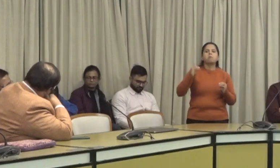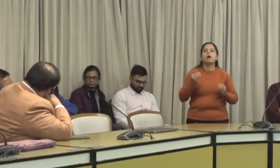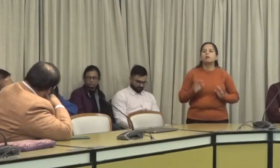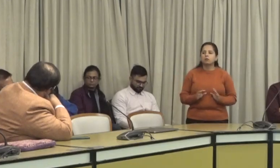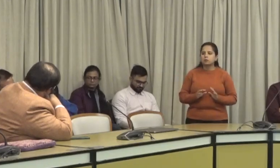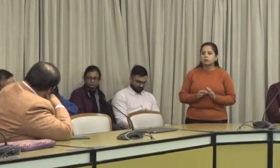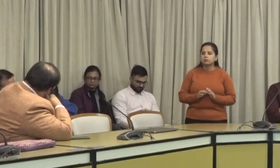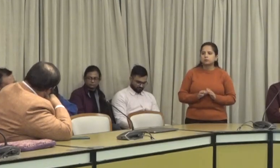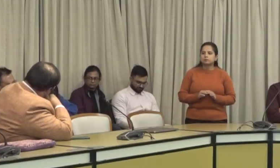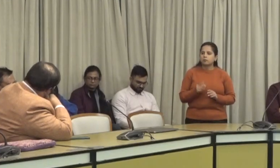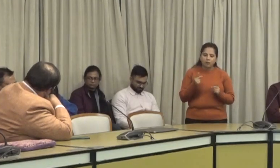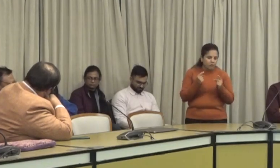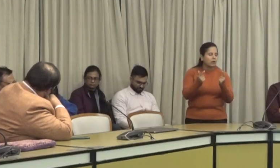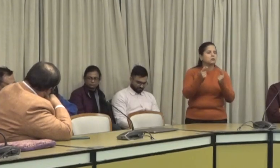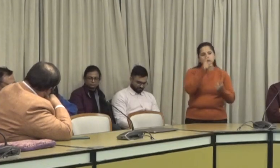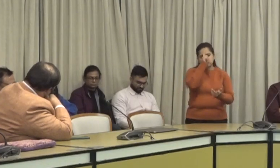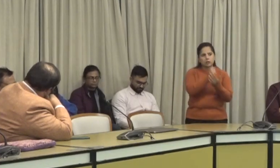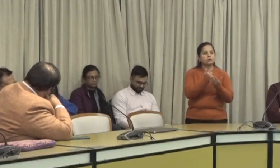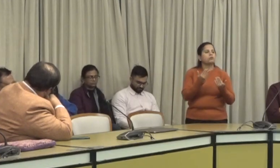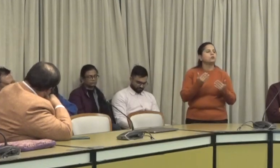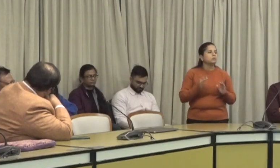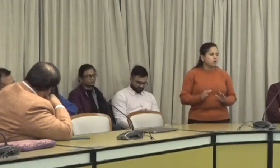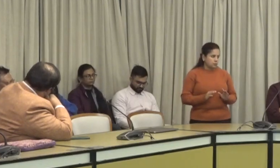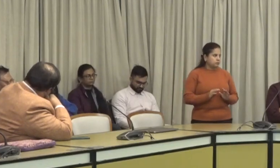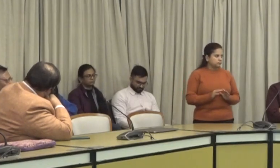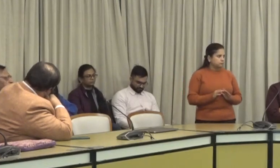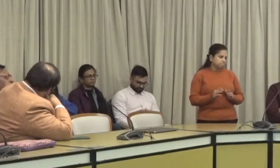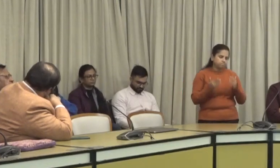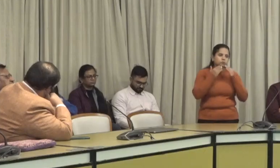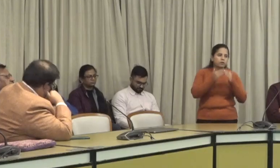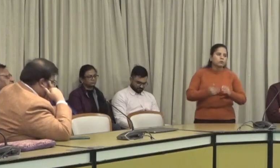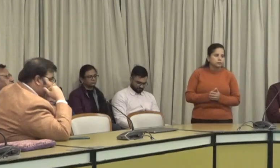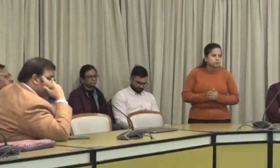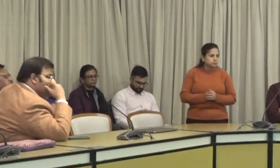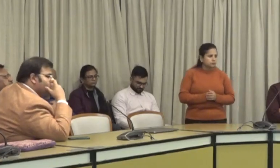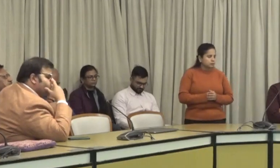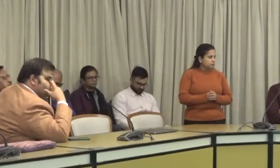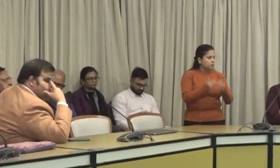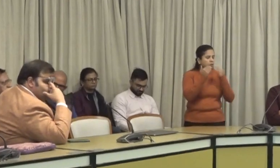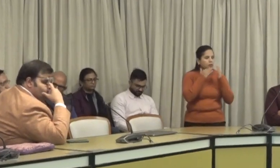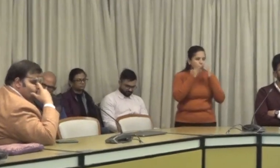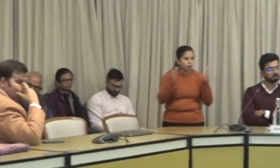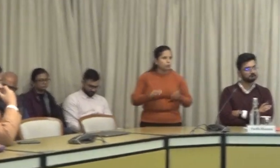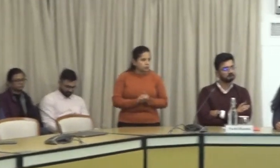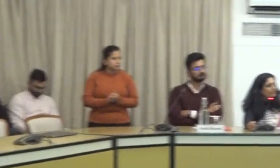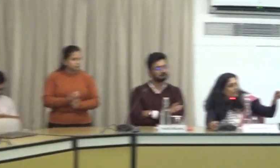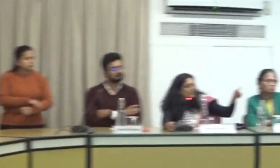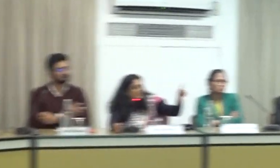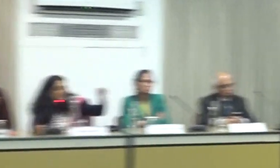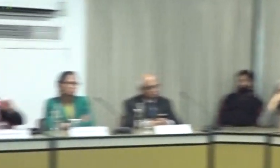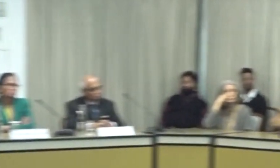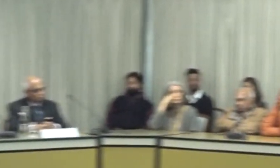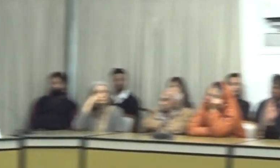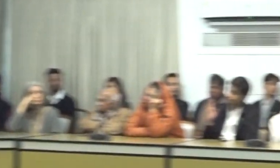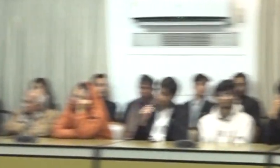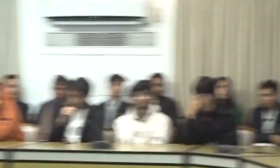in taking quick and fast decisions. That's all. Thank you so much. Thank you very much. We have a few